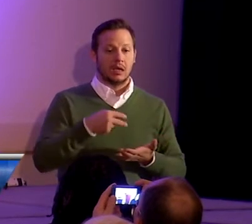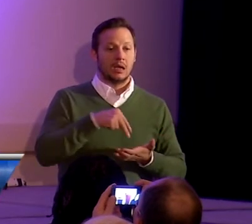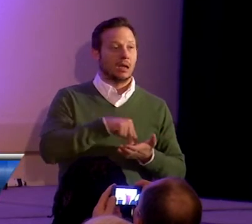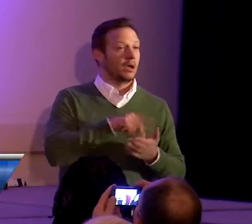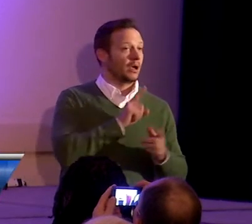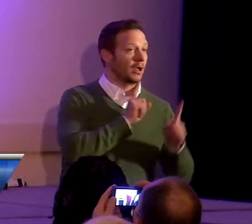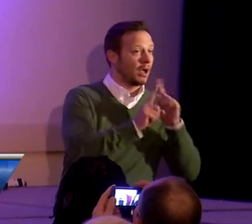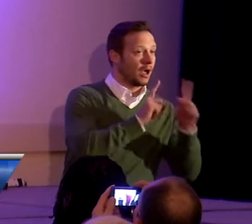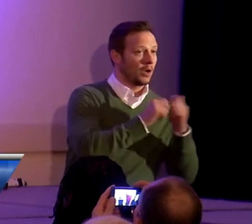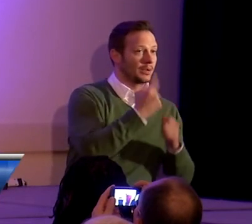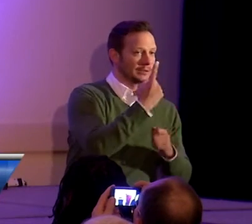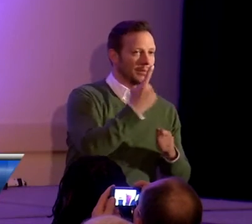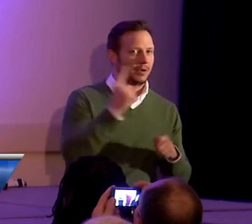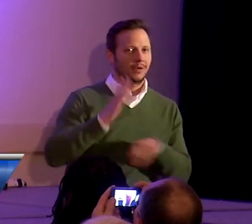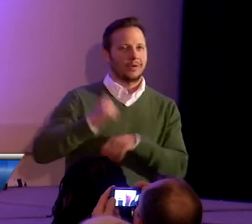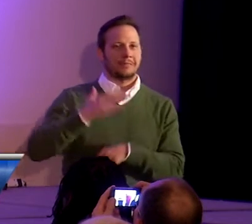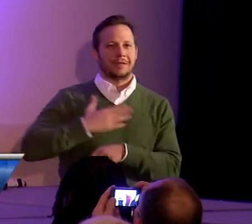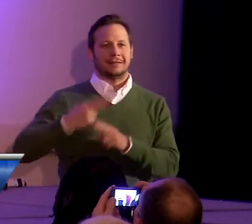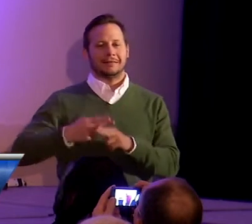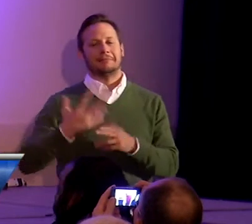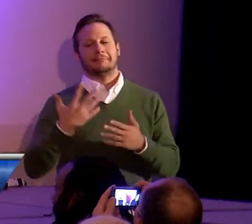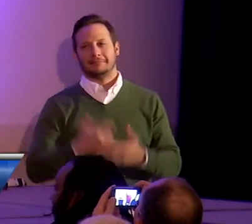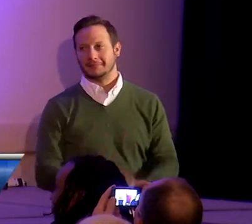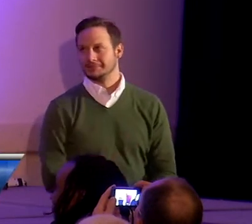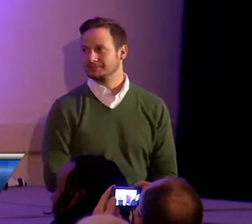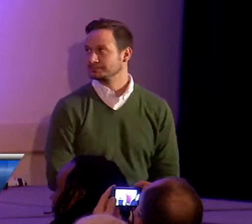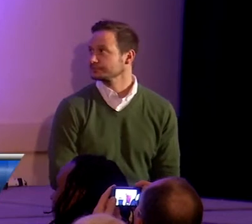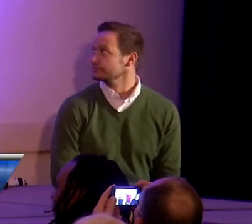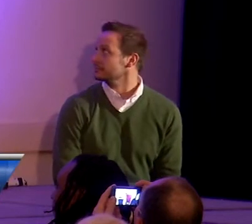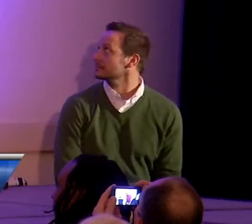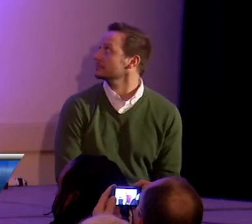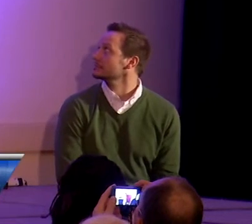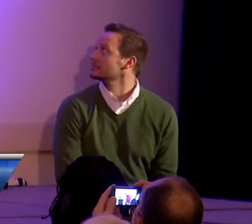to somebody, it's my turn. So,